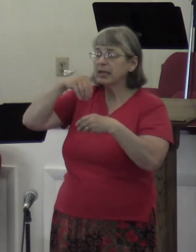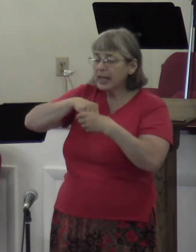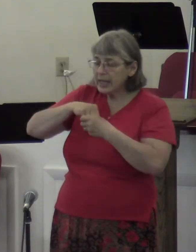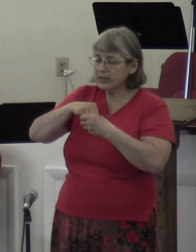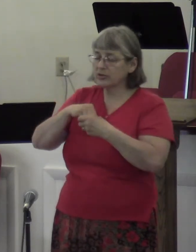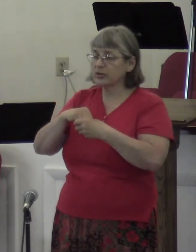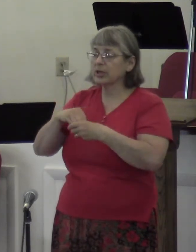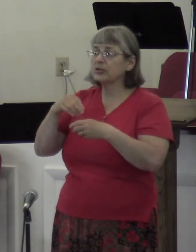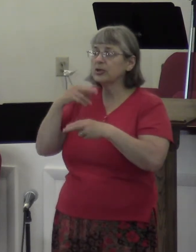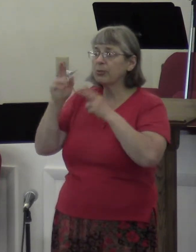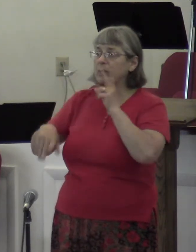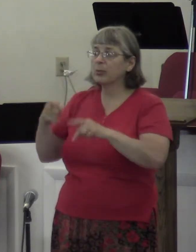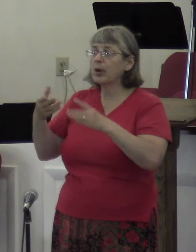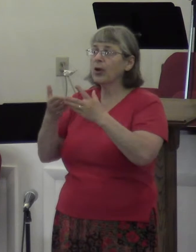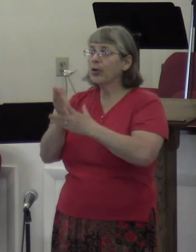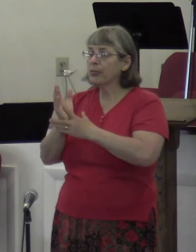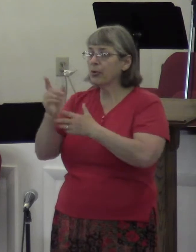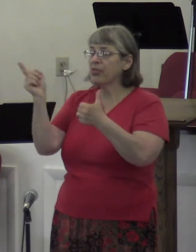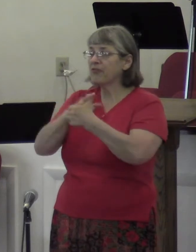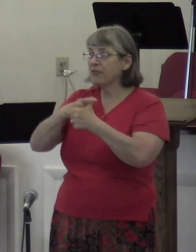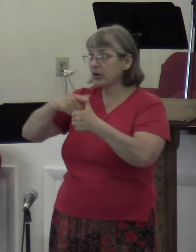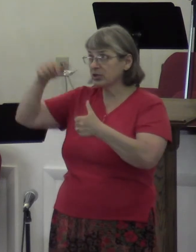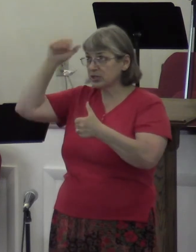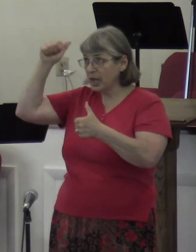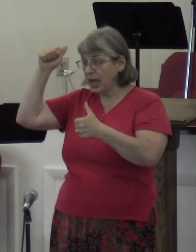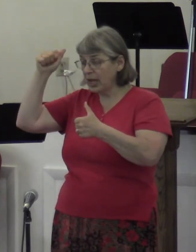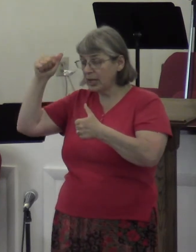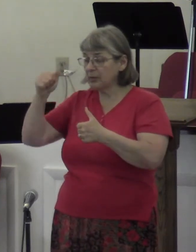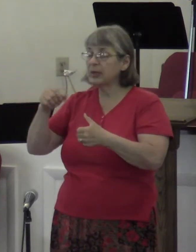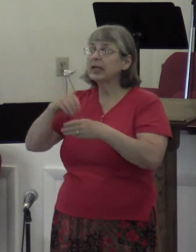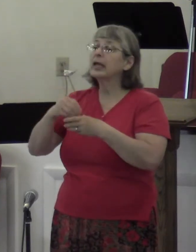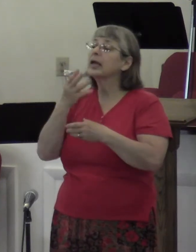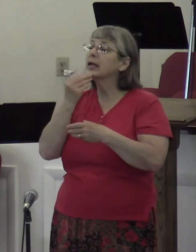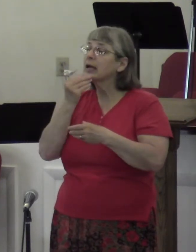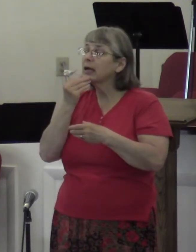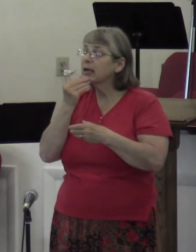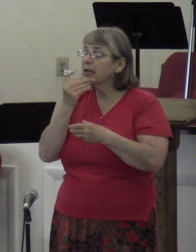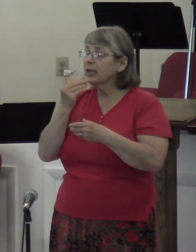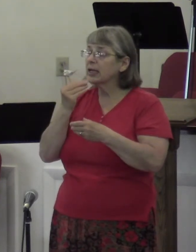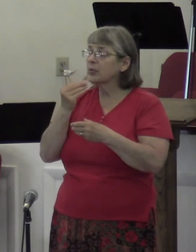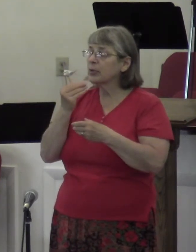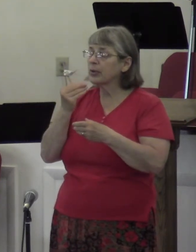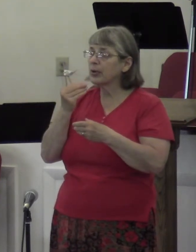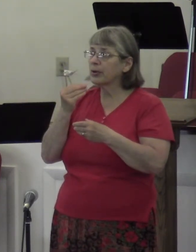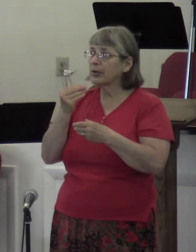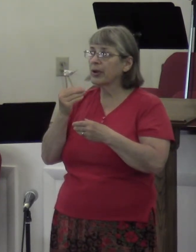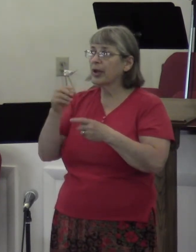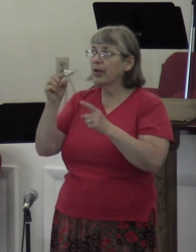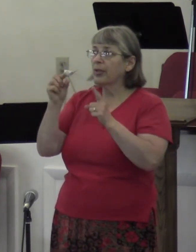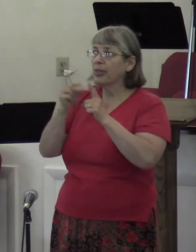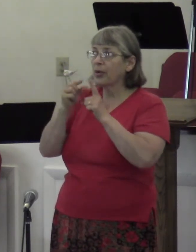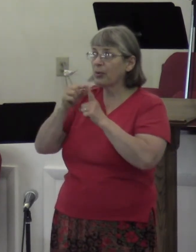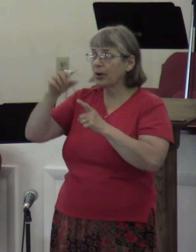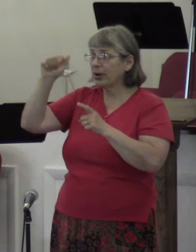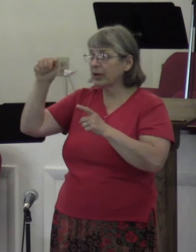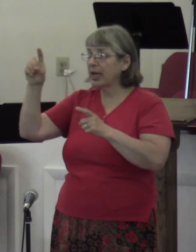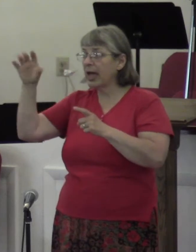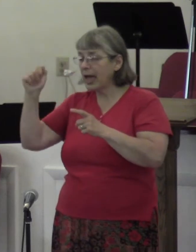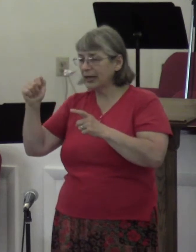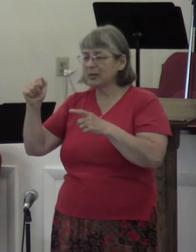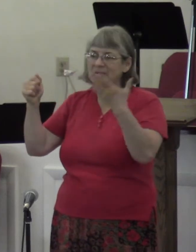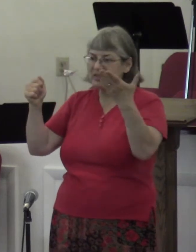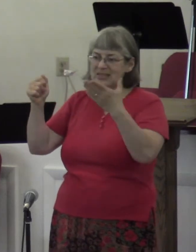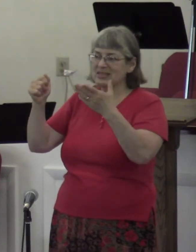the first Adam. Now, in Hebrew, the word Adam is Adam. And that merely